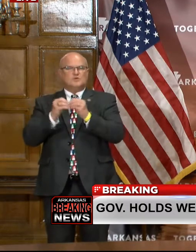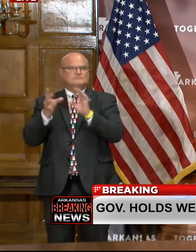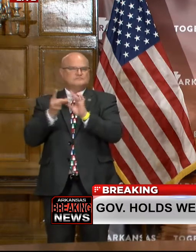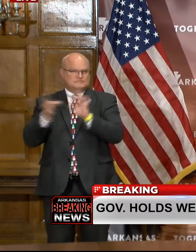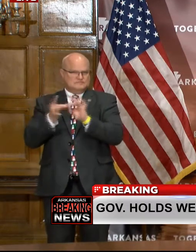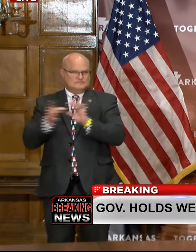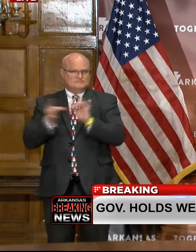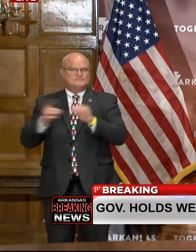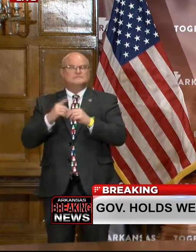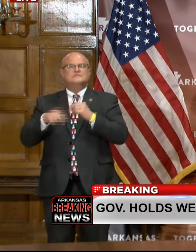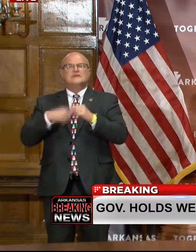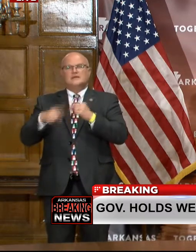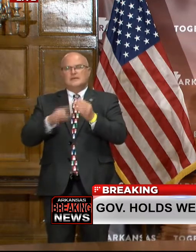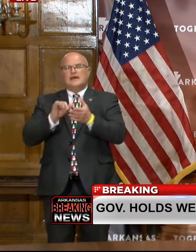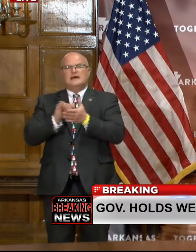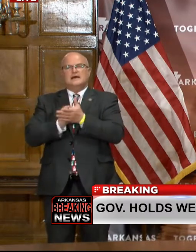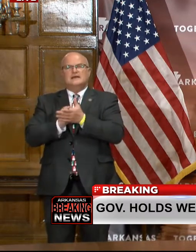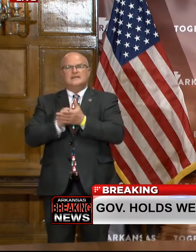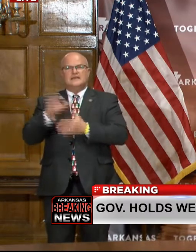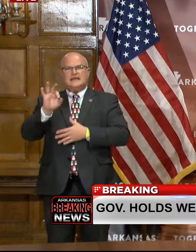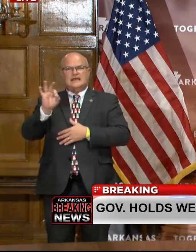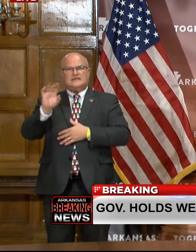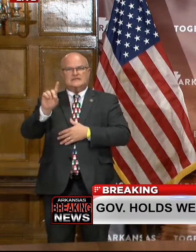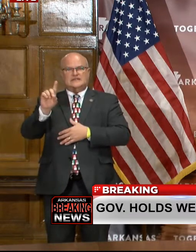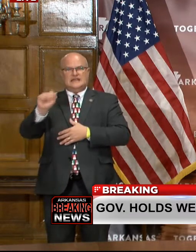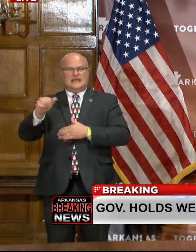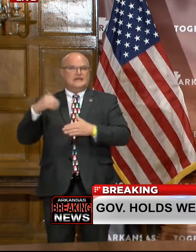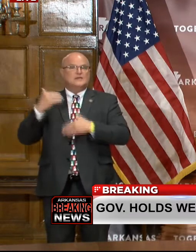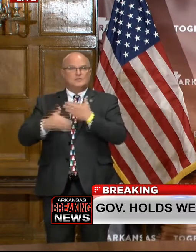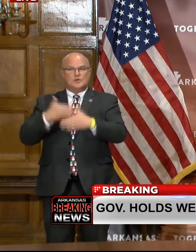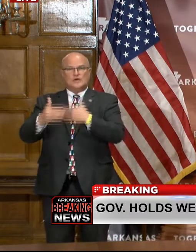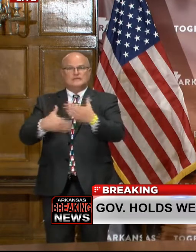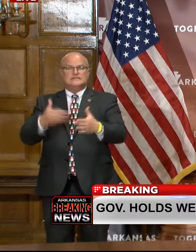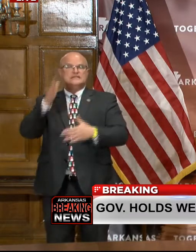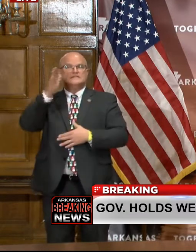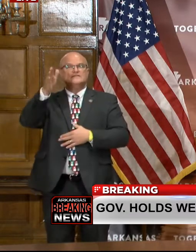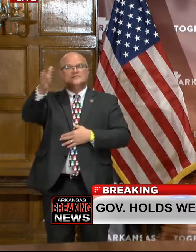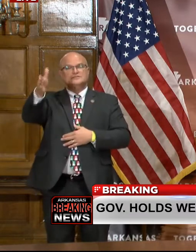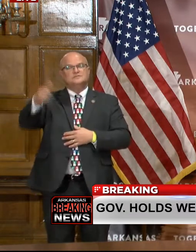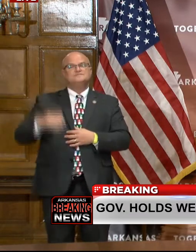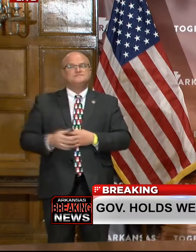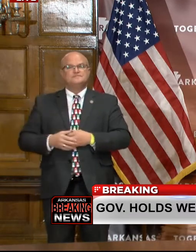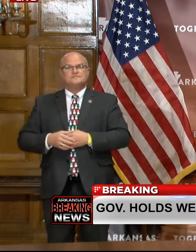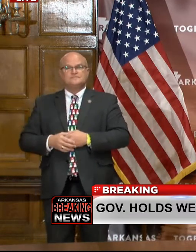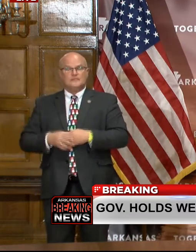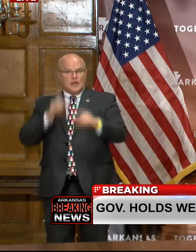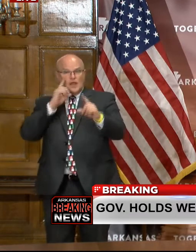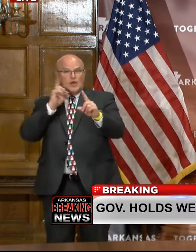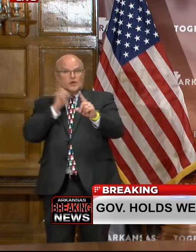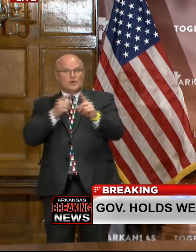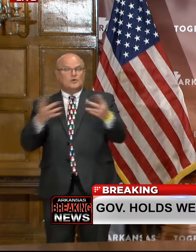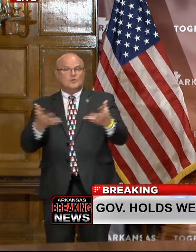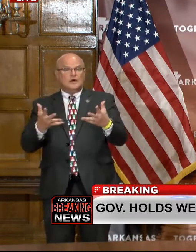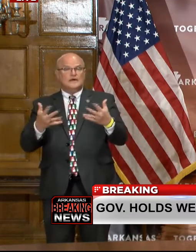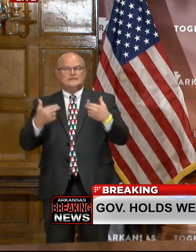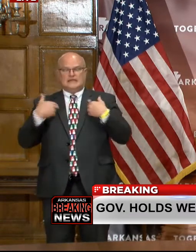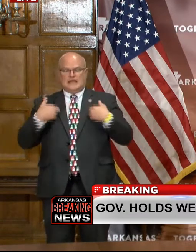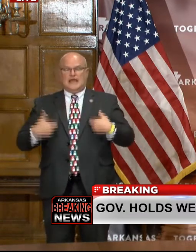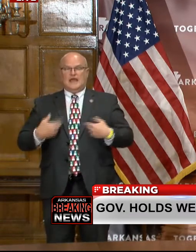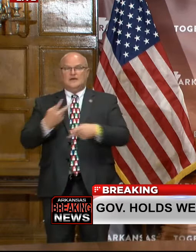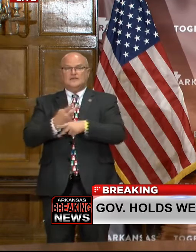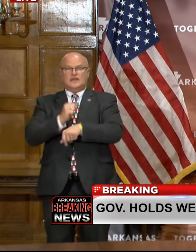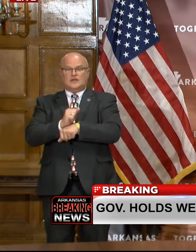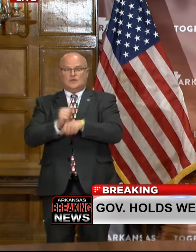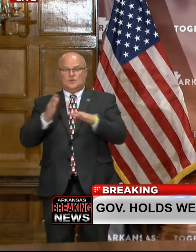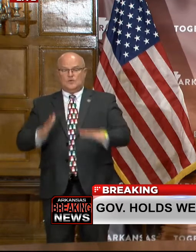on the FDA process in the future. Our goal is to get our healthcare workers,